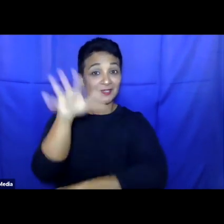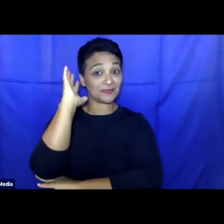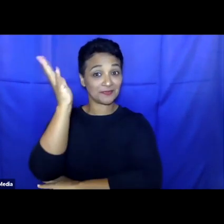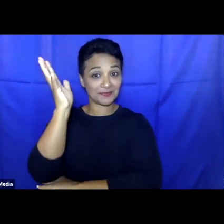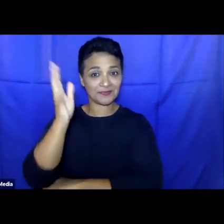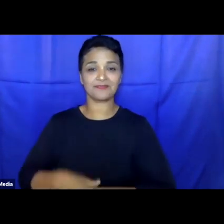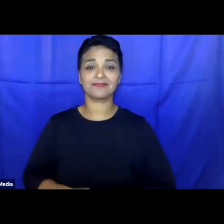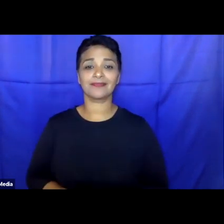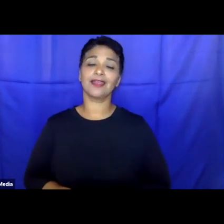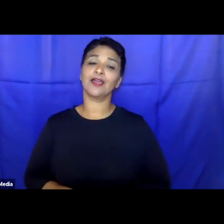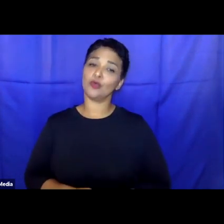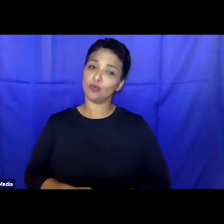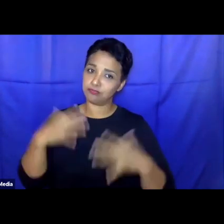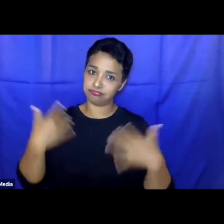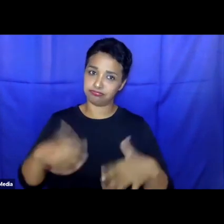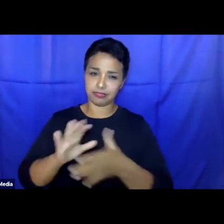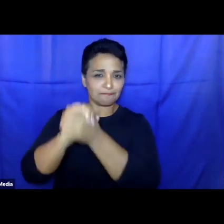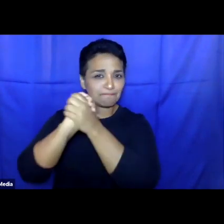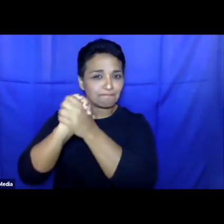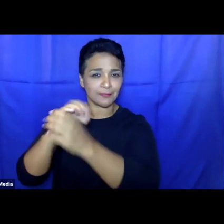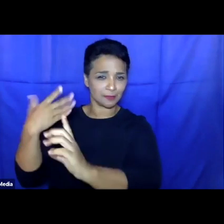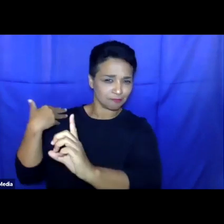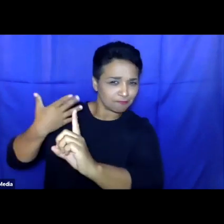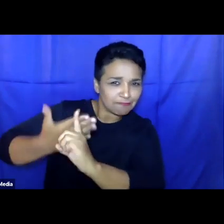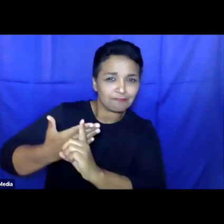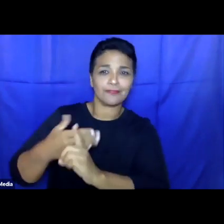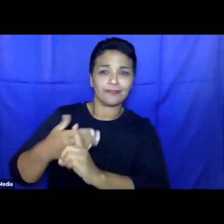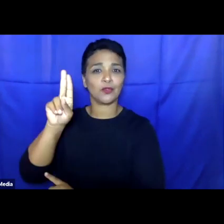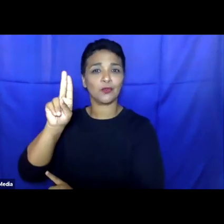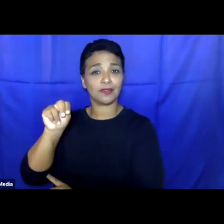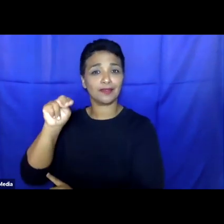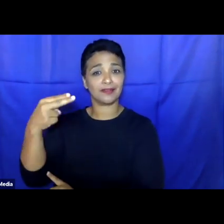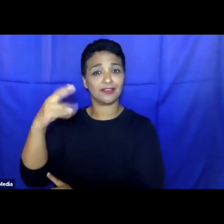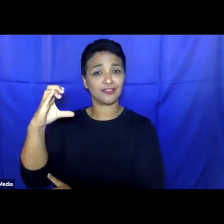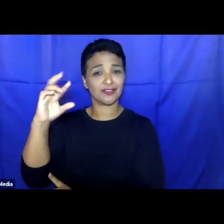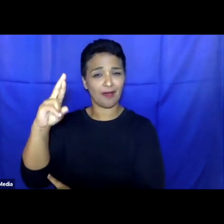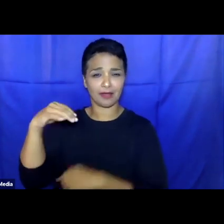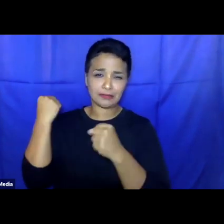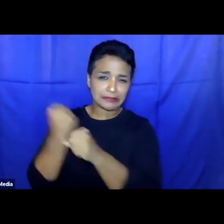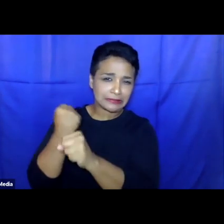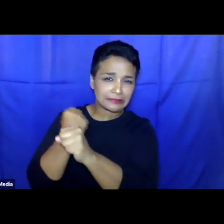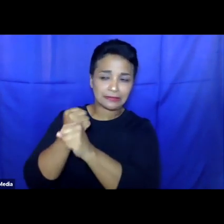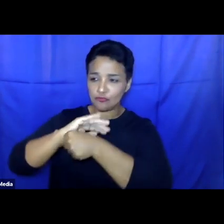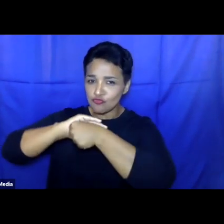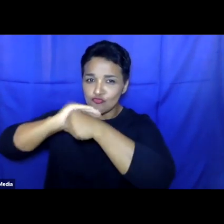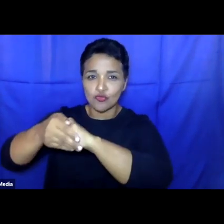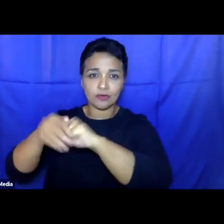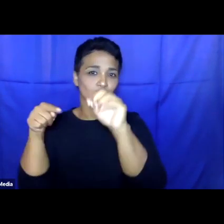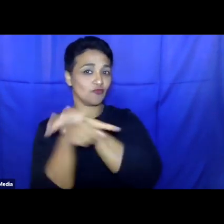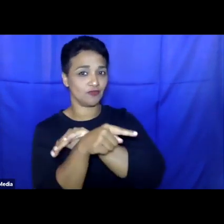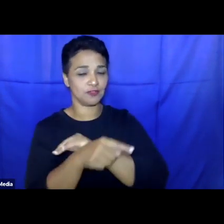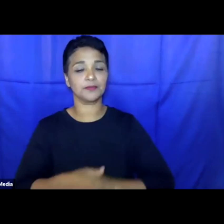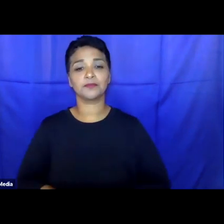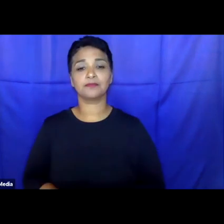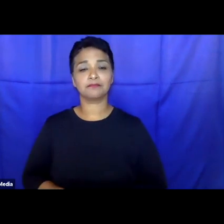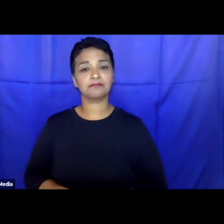And congratulate to UNHCR for the long suffering the refugee people. The knowledge I got